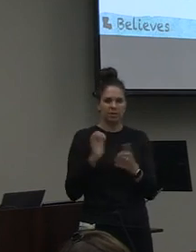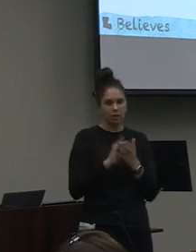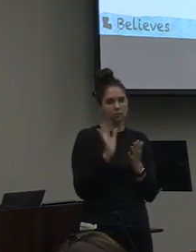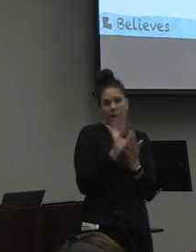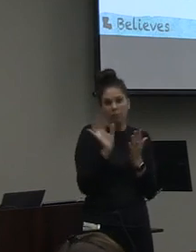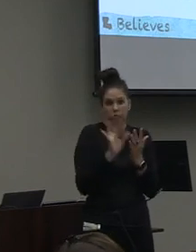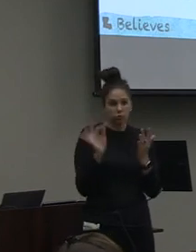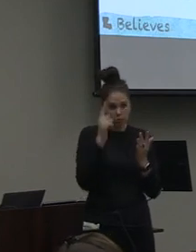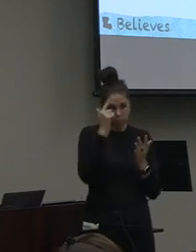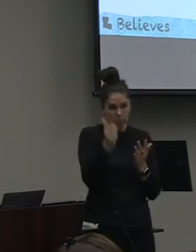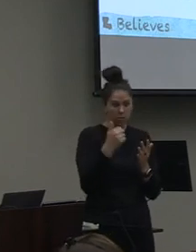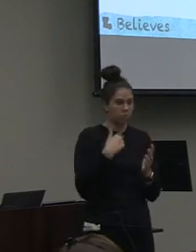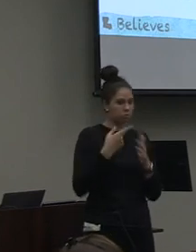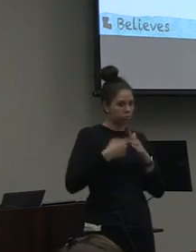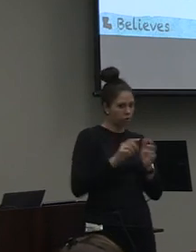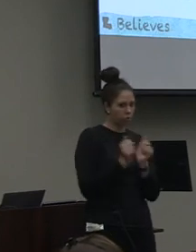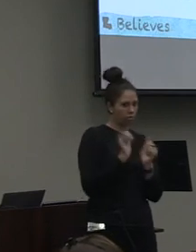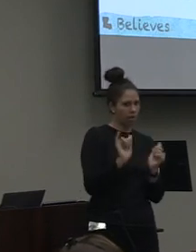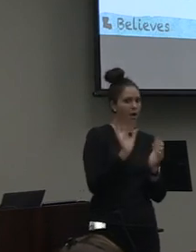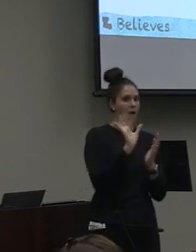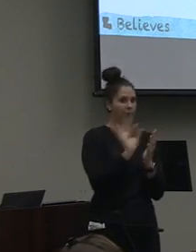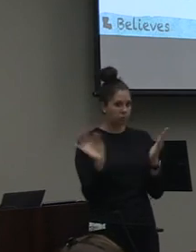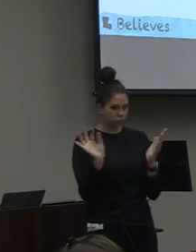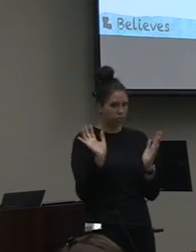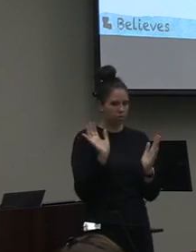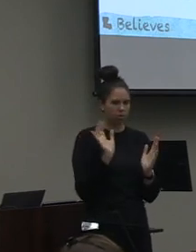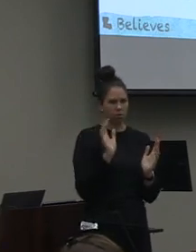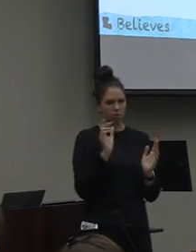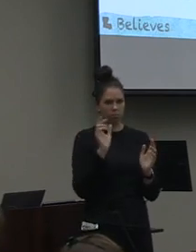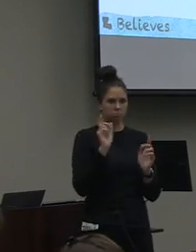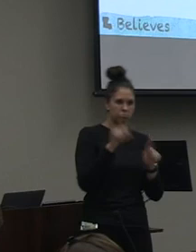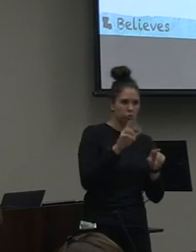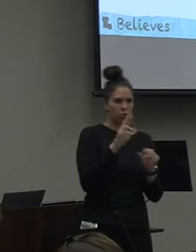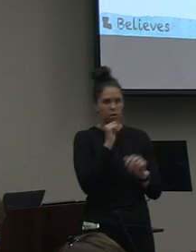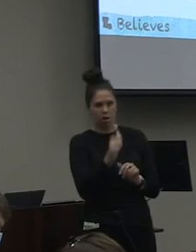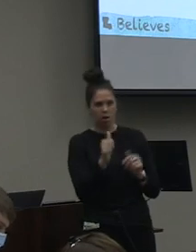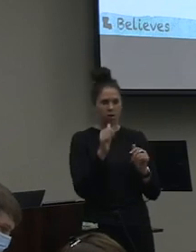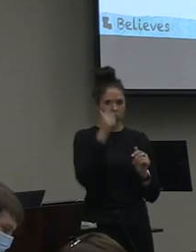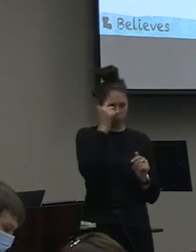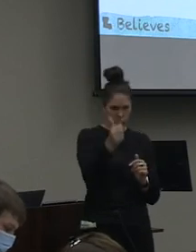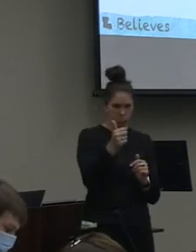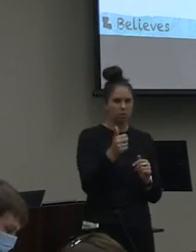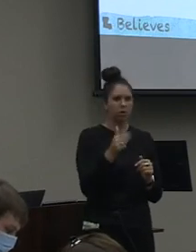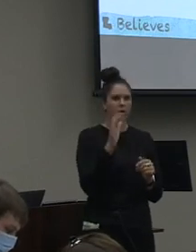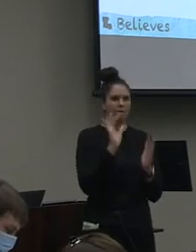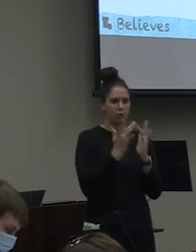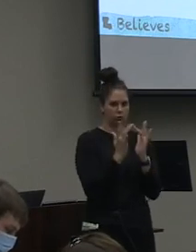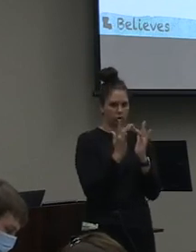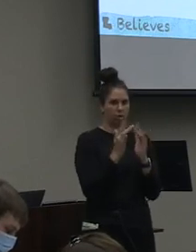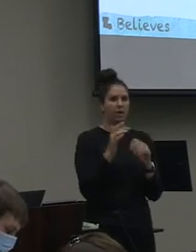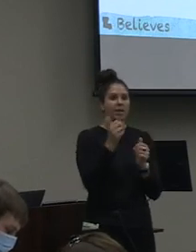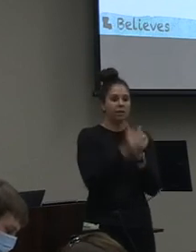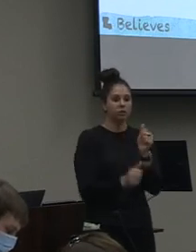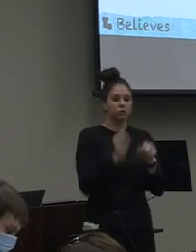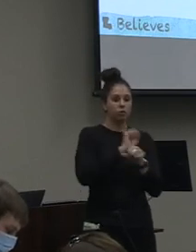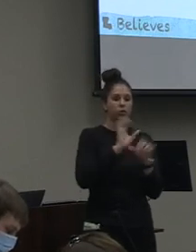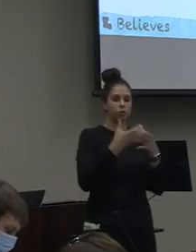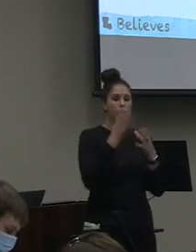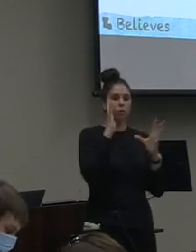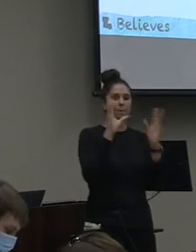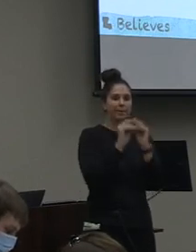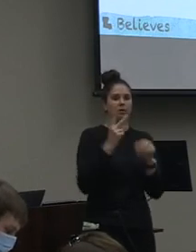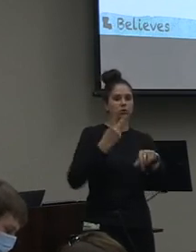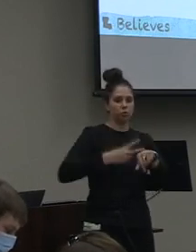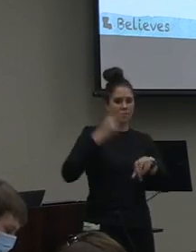optional work groups. I'll start by saying that they will be held virtually. And each work group will meet 2 times prior to the